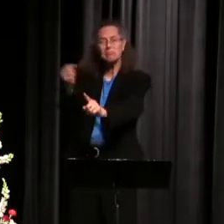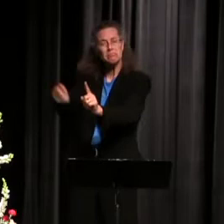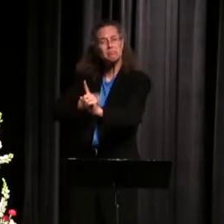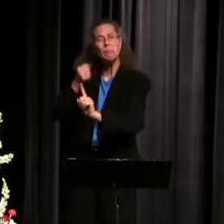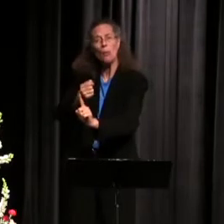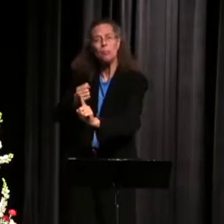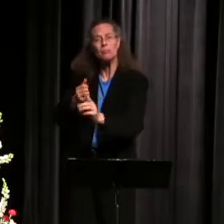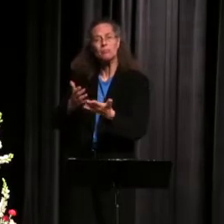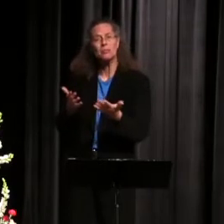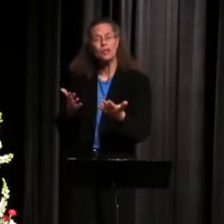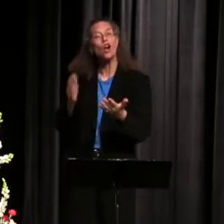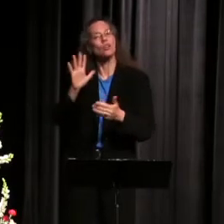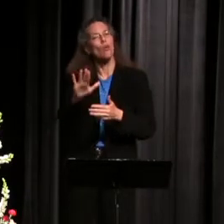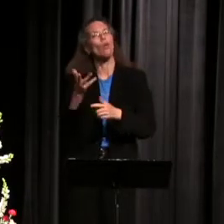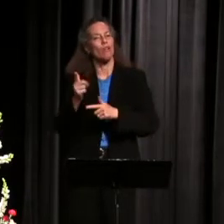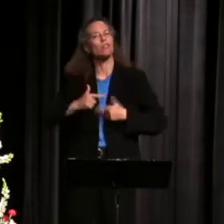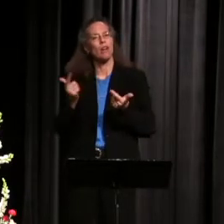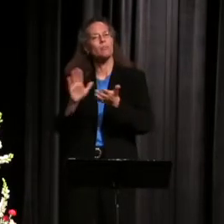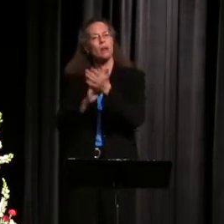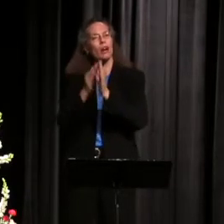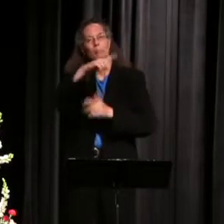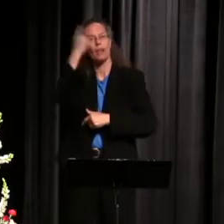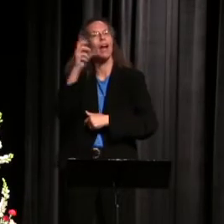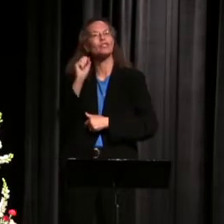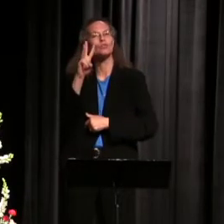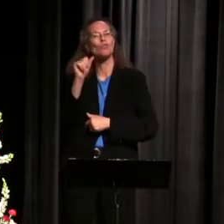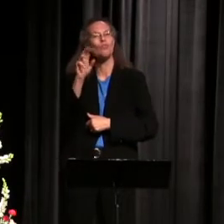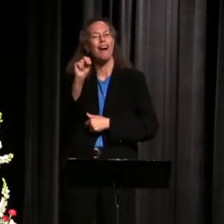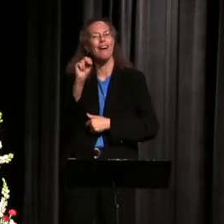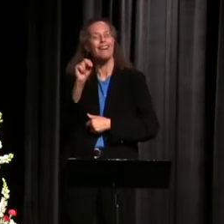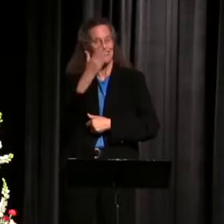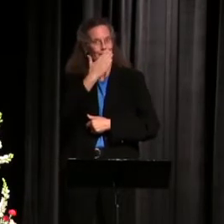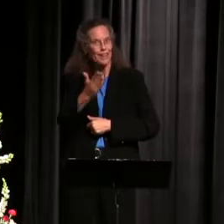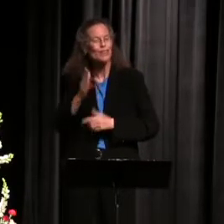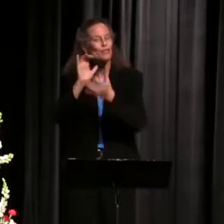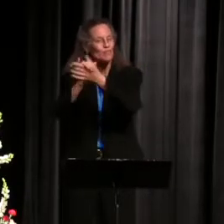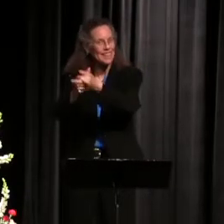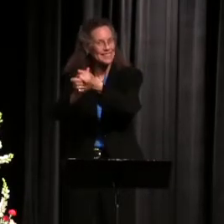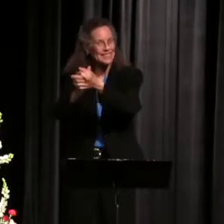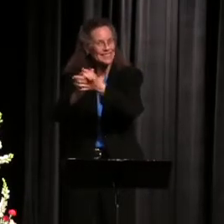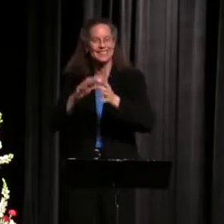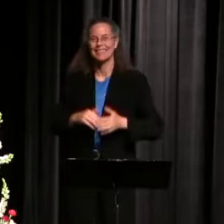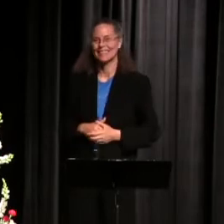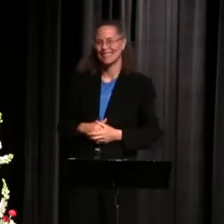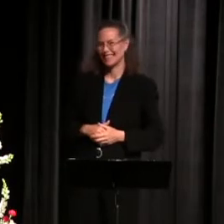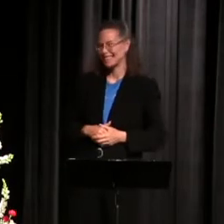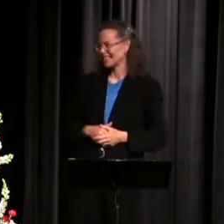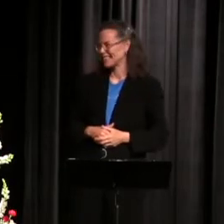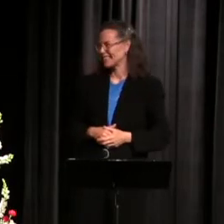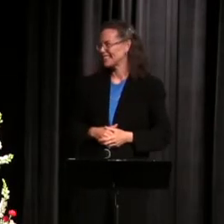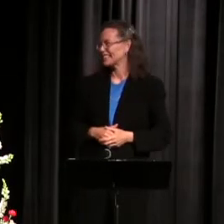life a black swan. Thank you and congratulations.